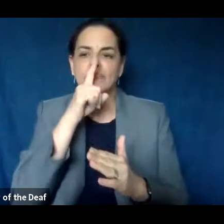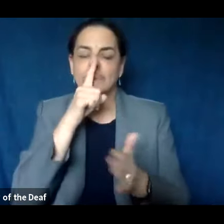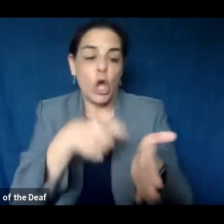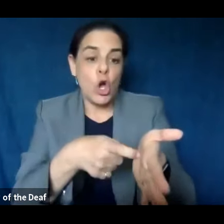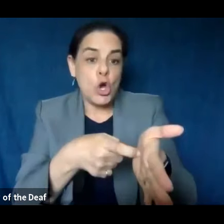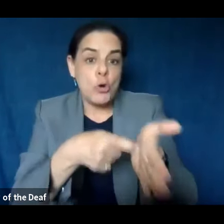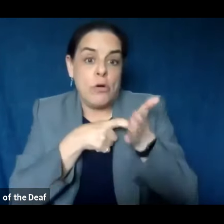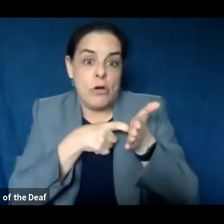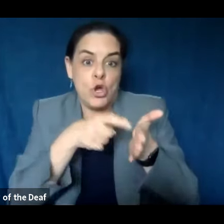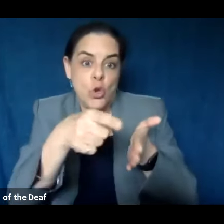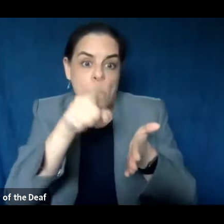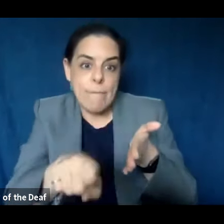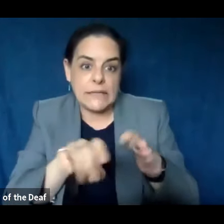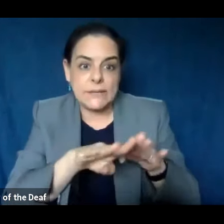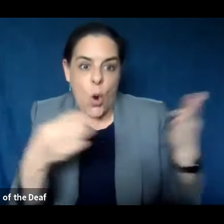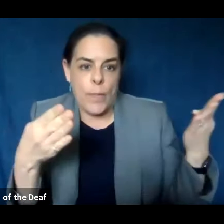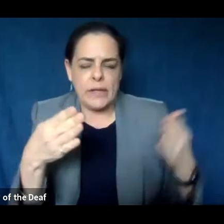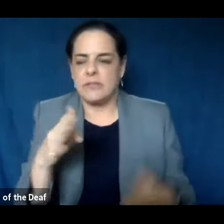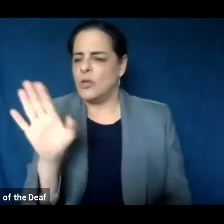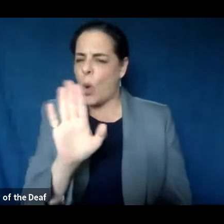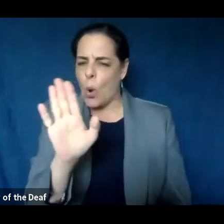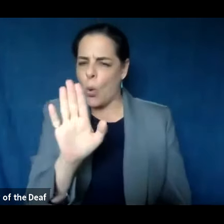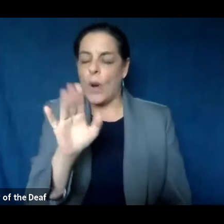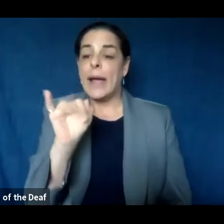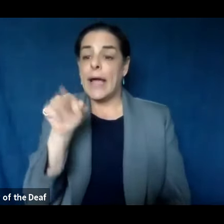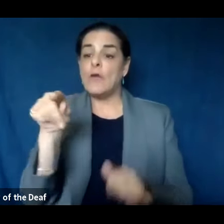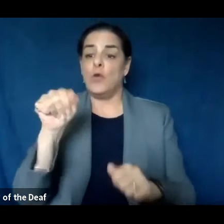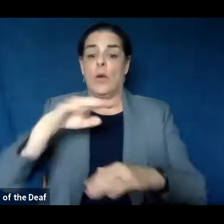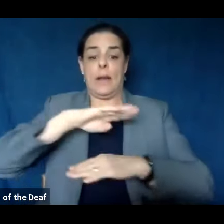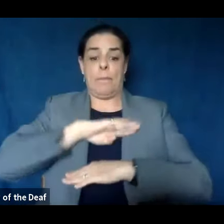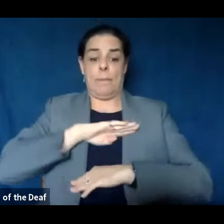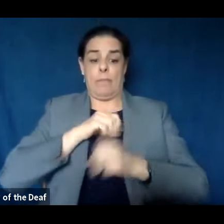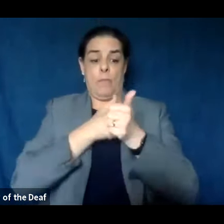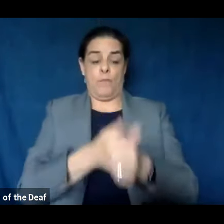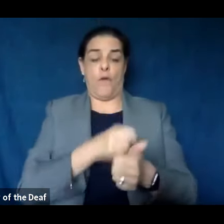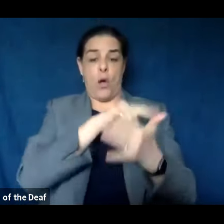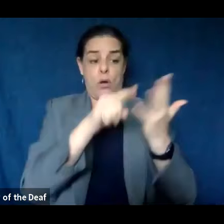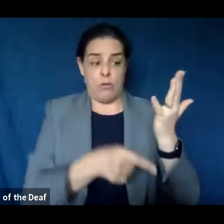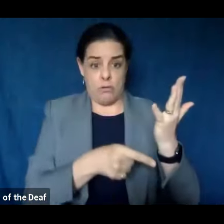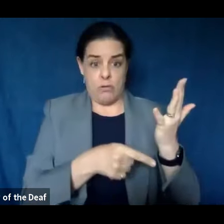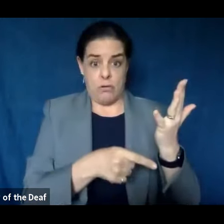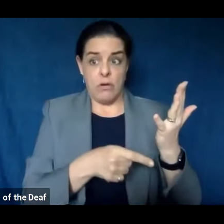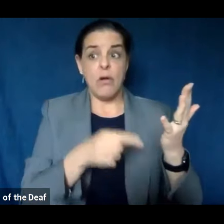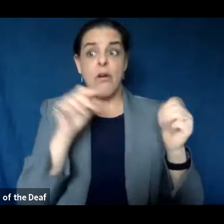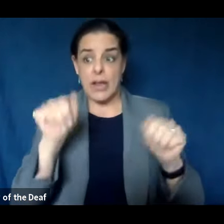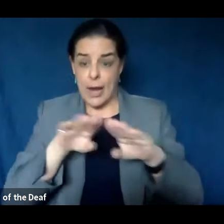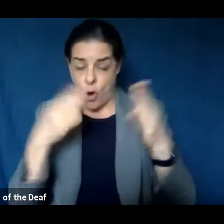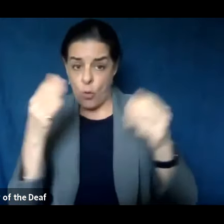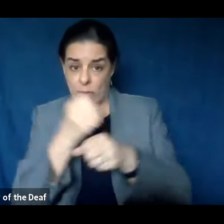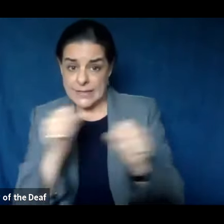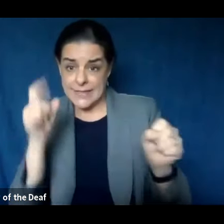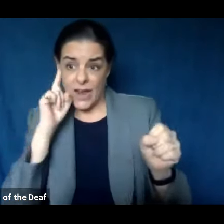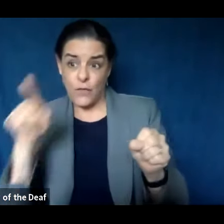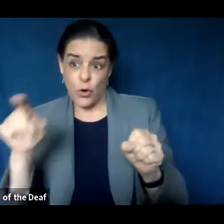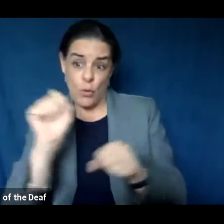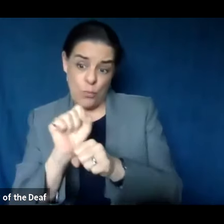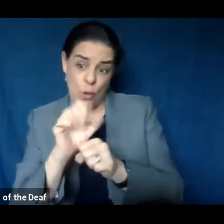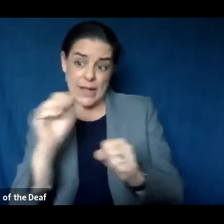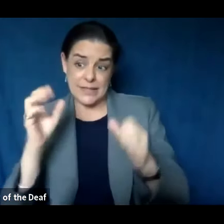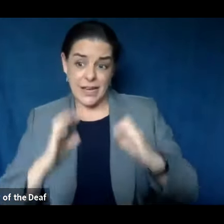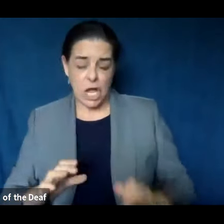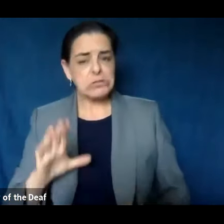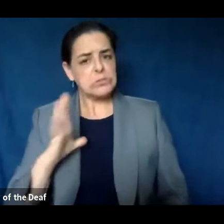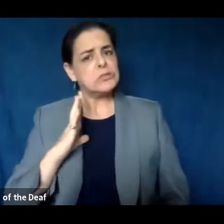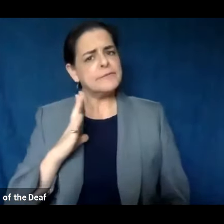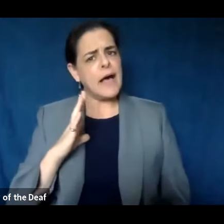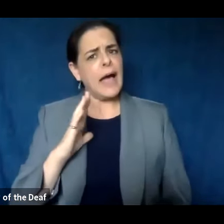anybody reopen. This is an opportunity, if you can meet the guidelines, to reopen if you feel like you can do it safely for your employees and for your customers. So